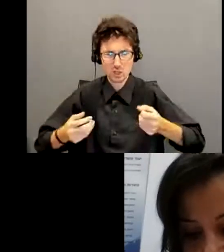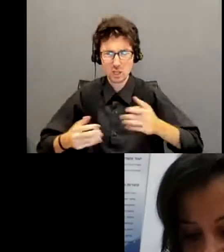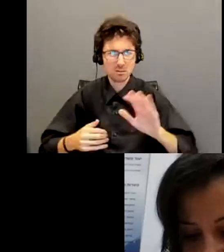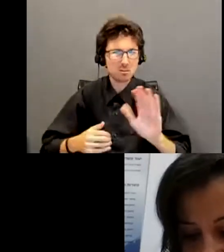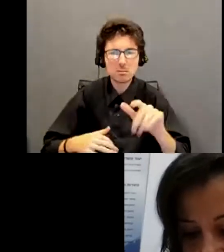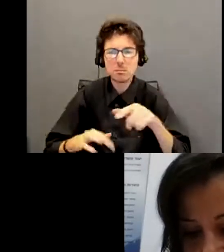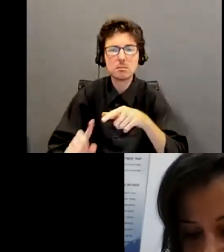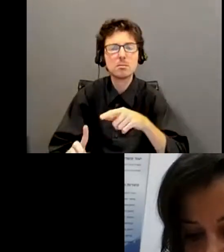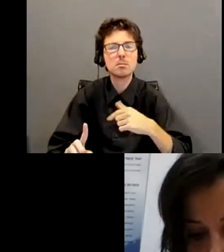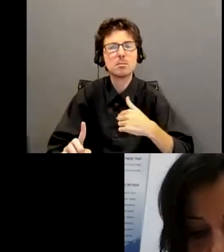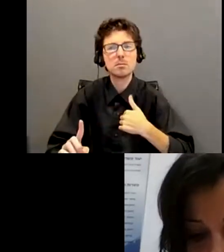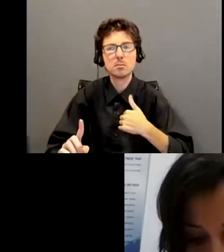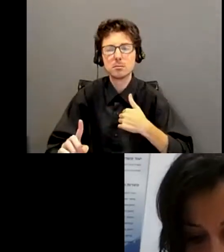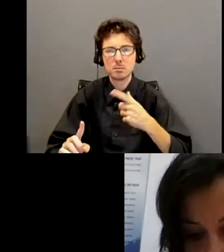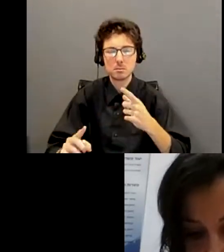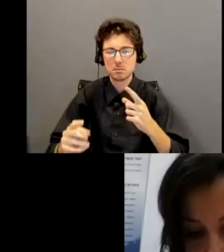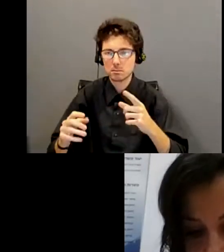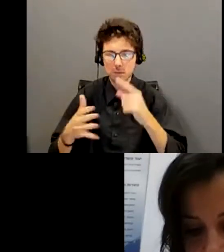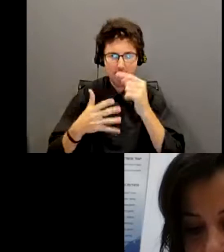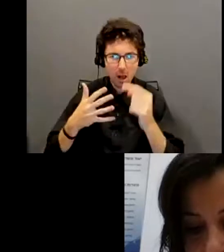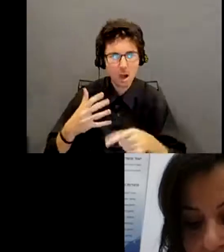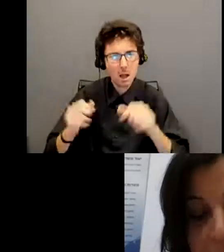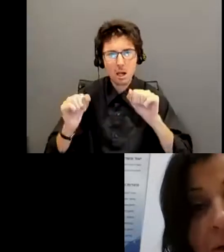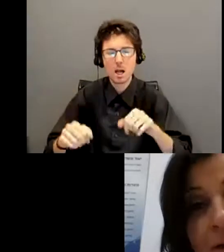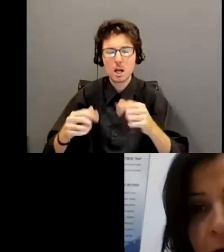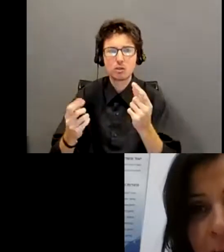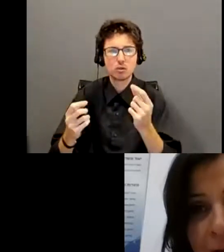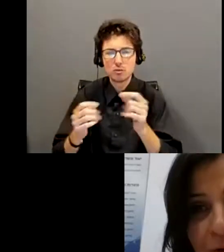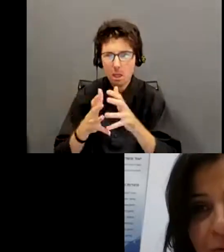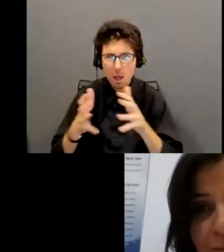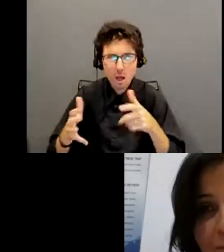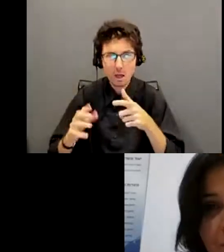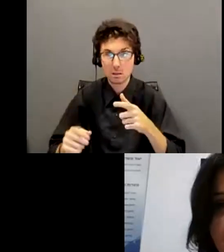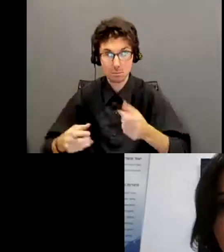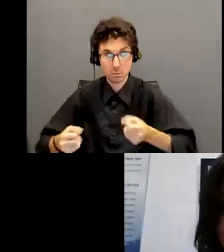and achievements that also someone who does not need a wheelchair may not be able to accomplish.